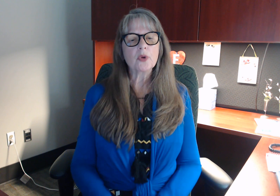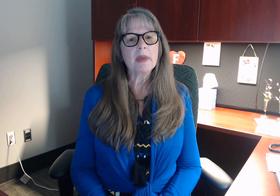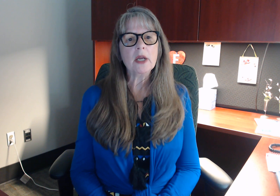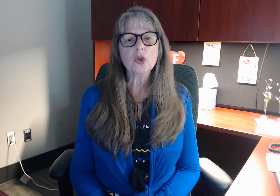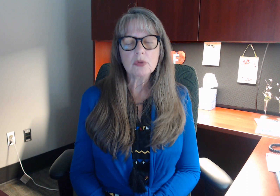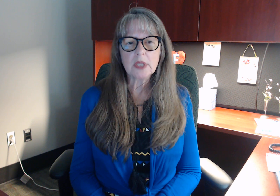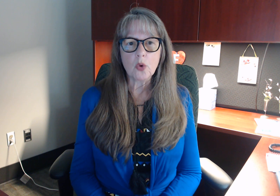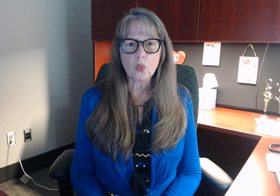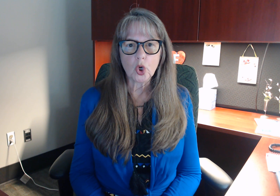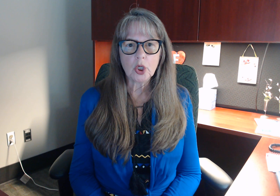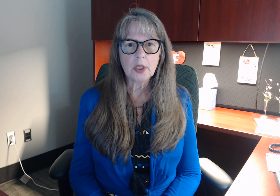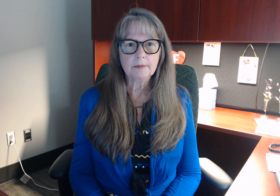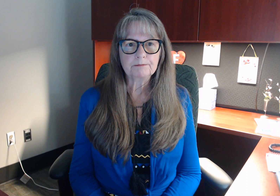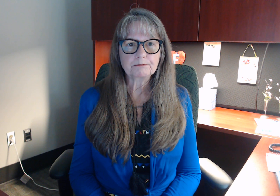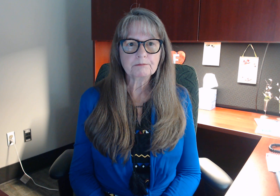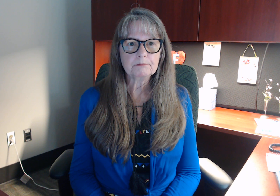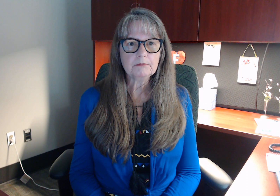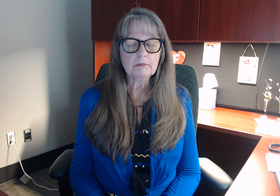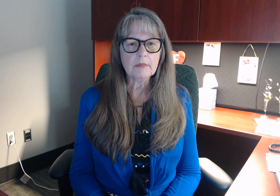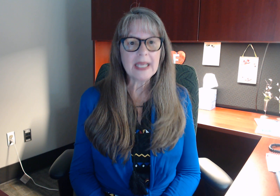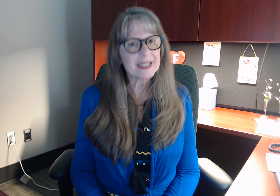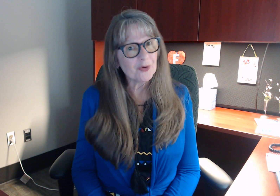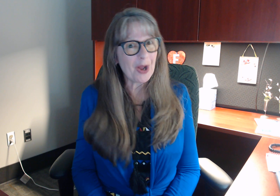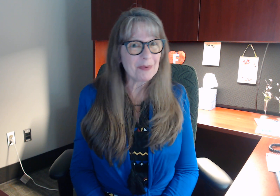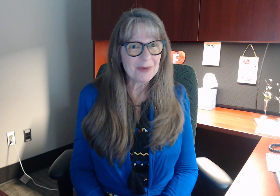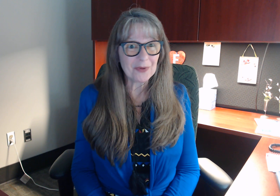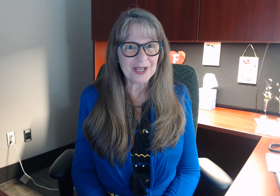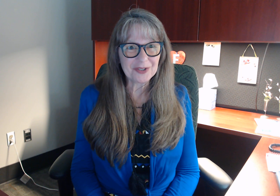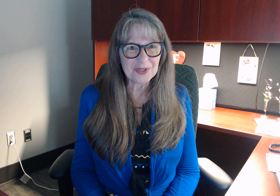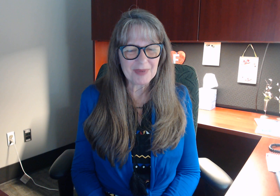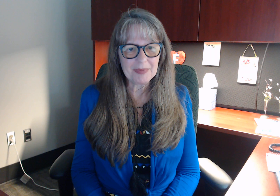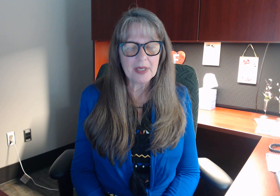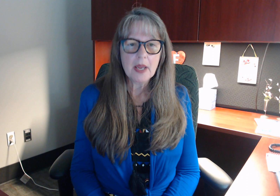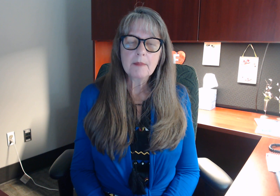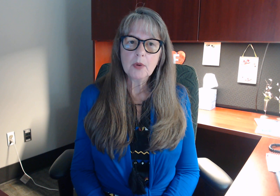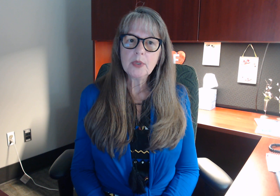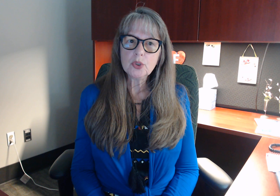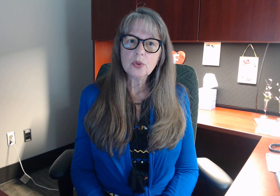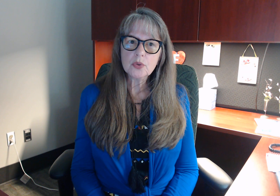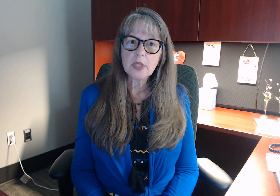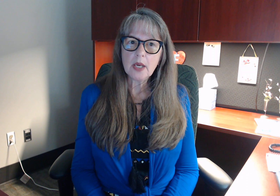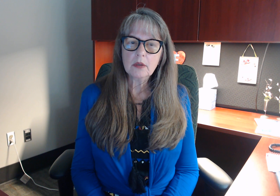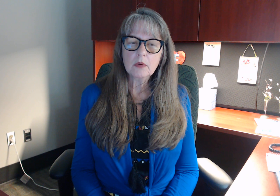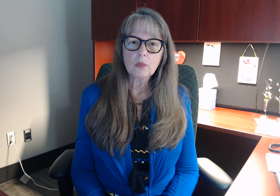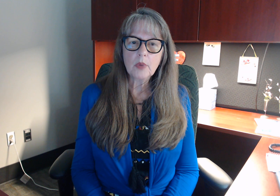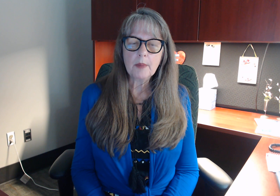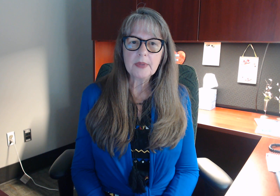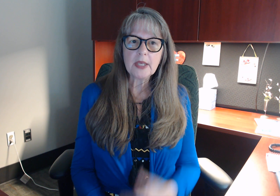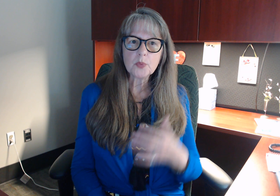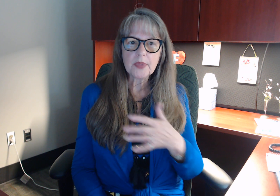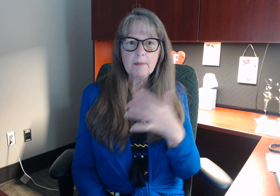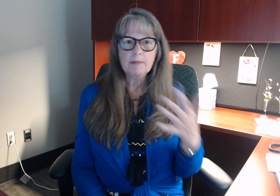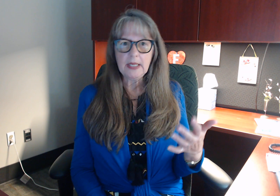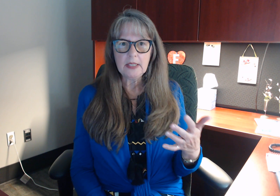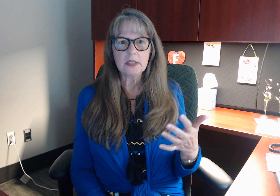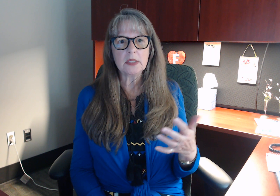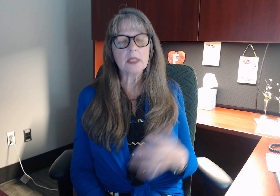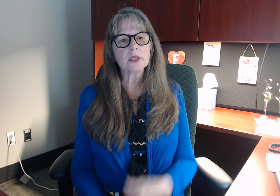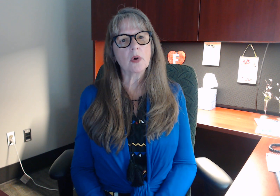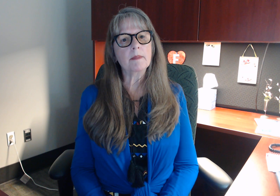not use that word, except for complementary colors maybe, but we do use that, but that's what that means, is so it means